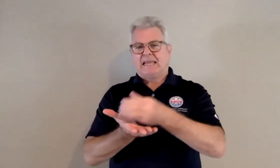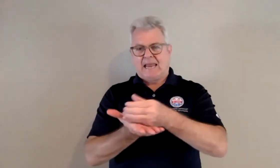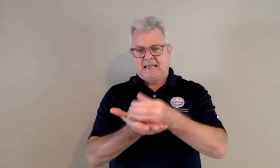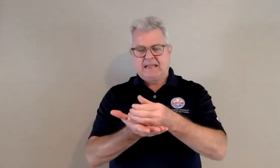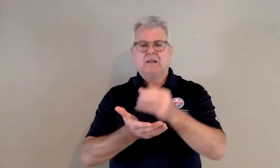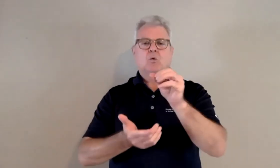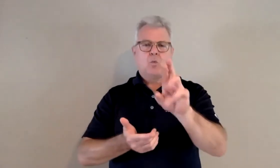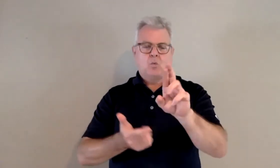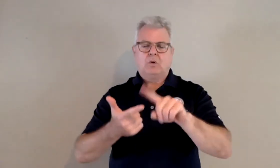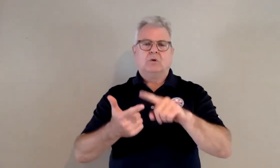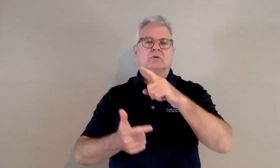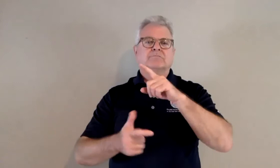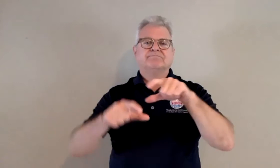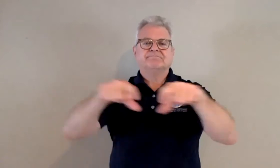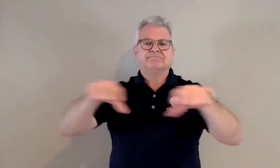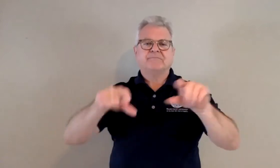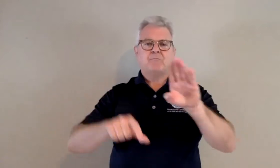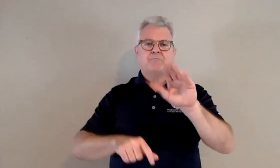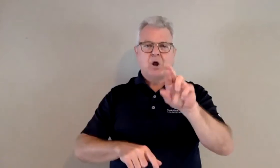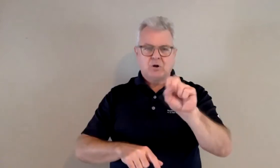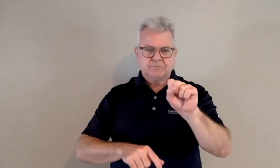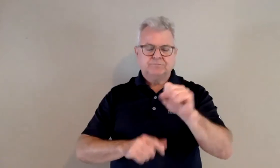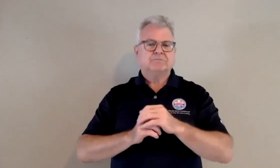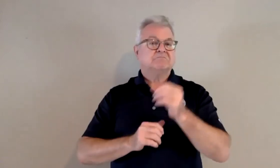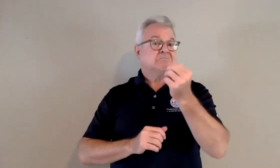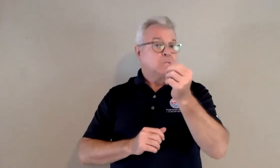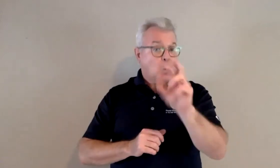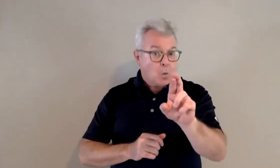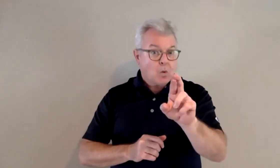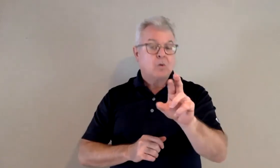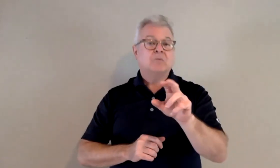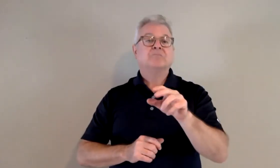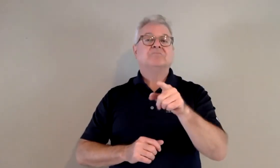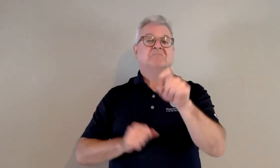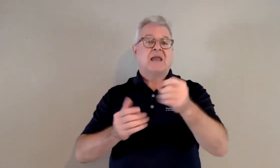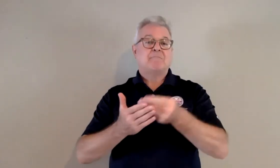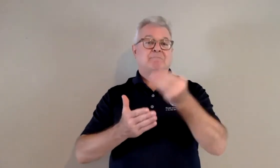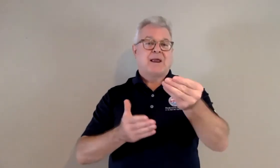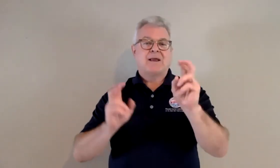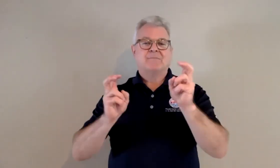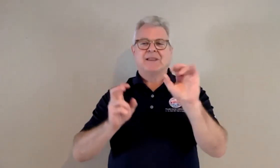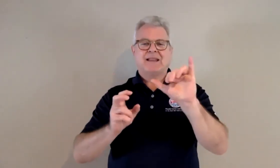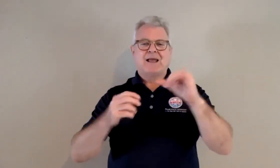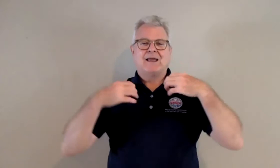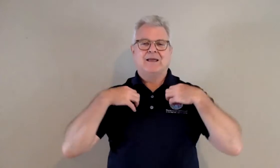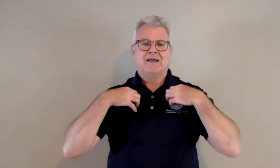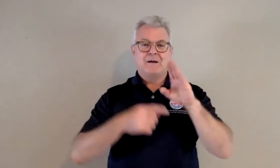that you could leave there. It's best to have canned food or bars that would support you. Or you